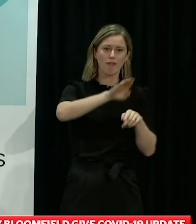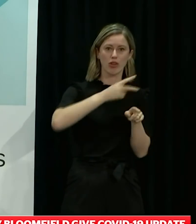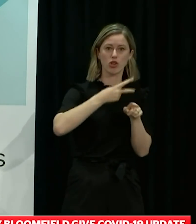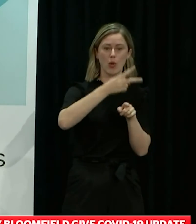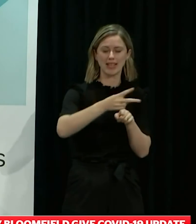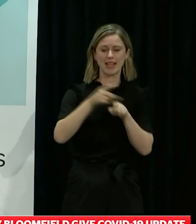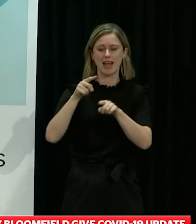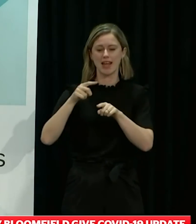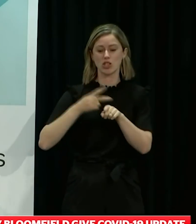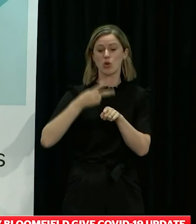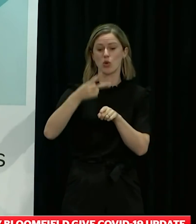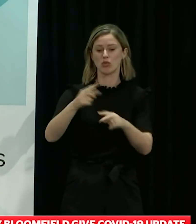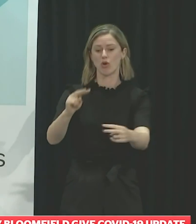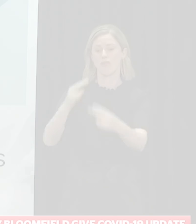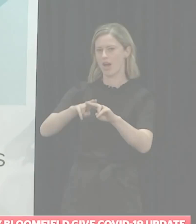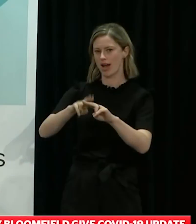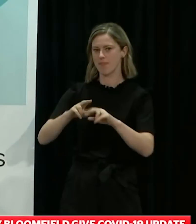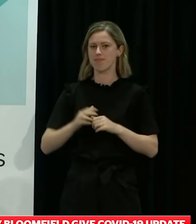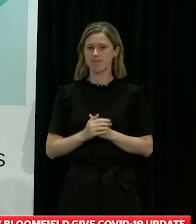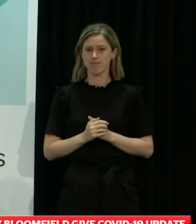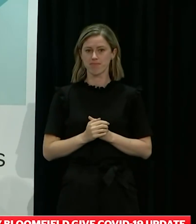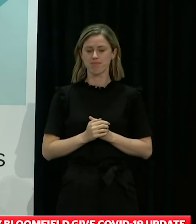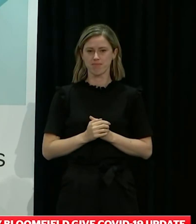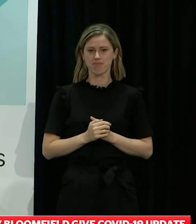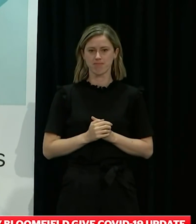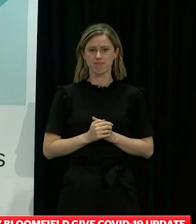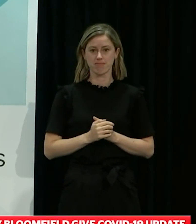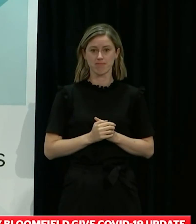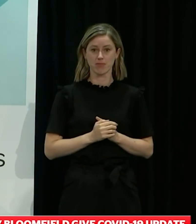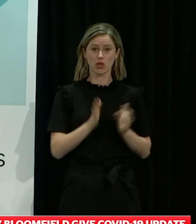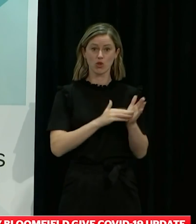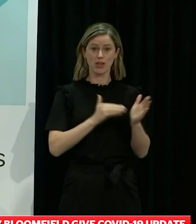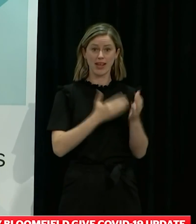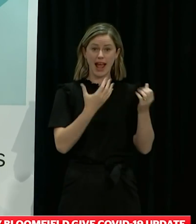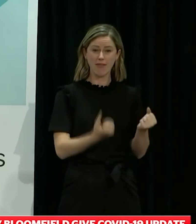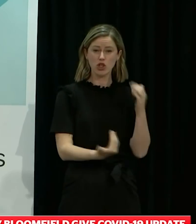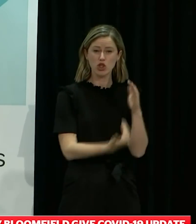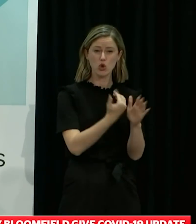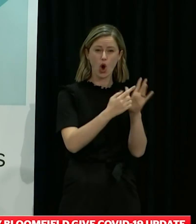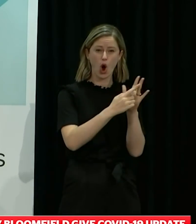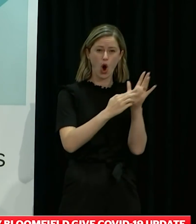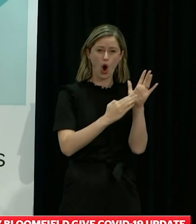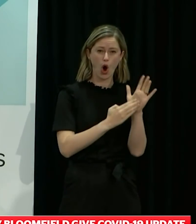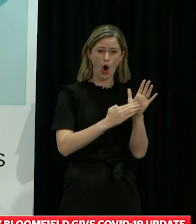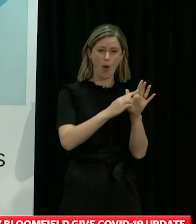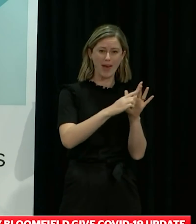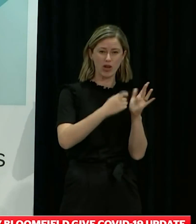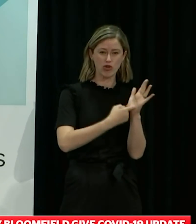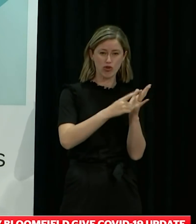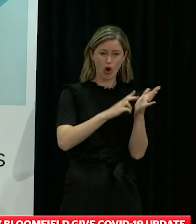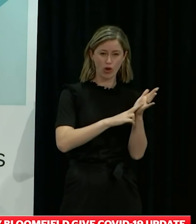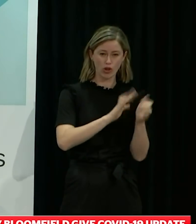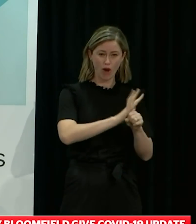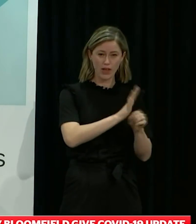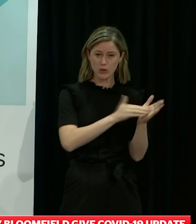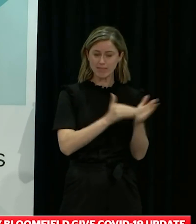to consider settings again in a few weeks. At this stage, we have no cases of the Omicron variant in New Zealand,